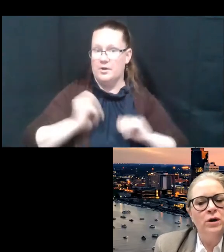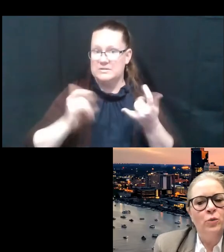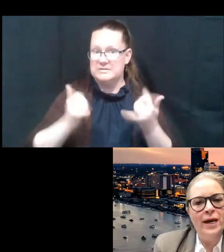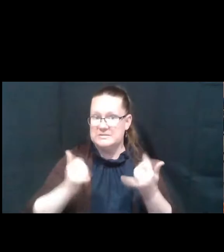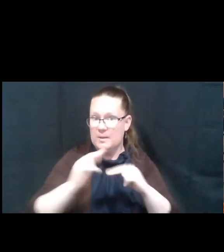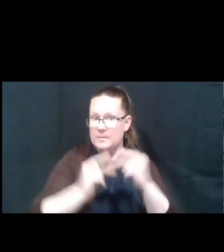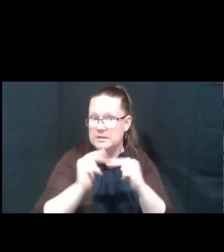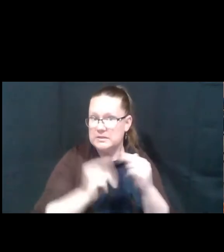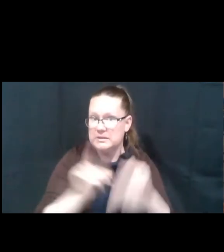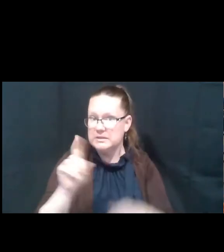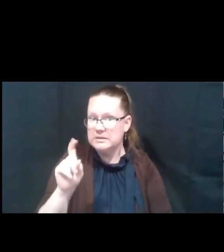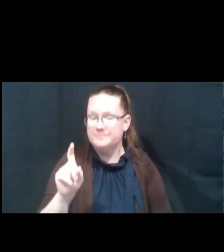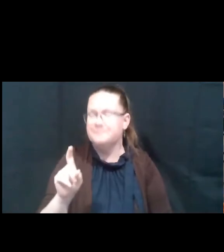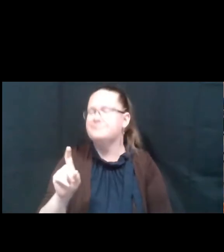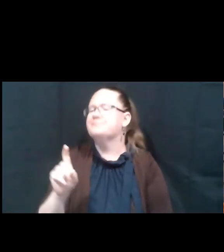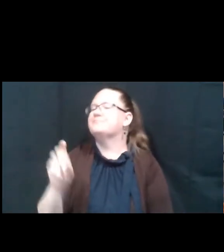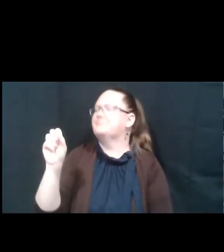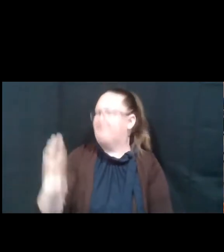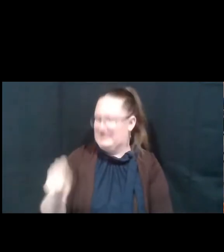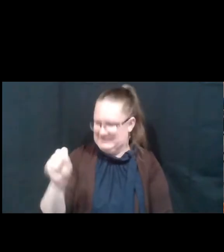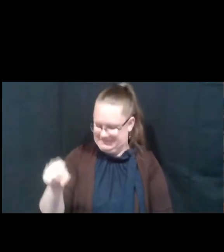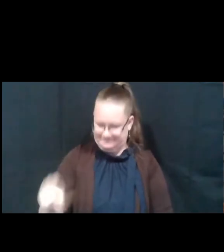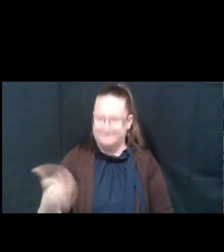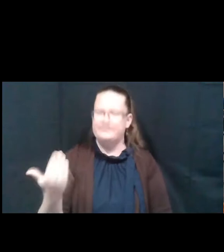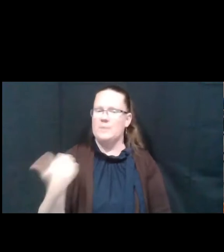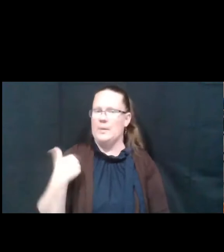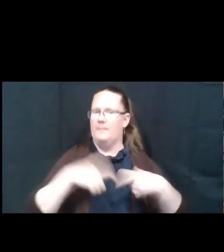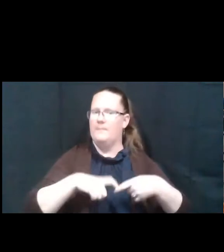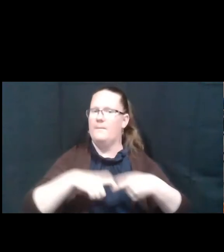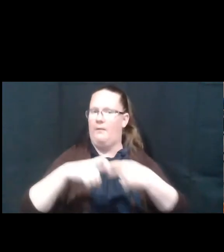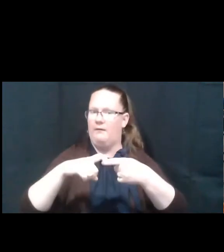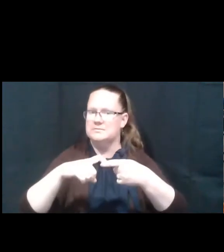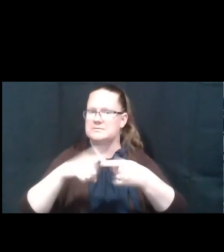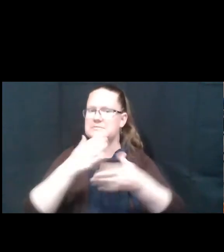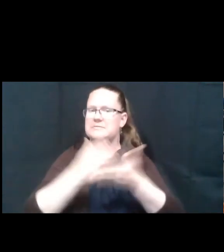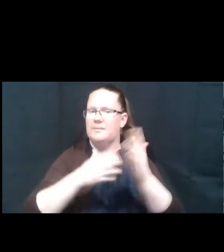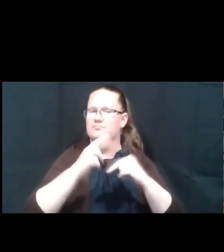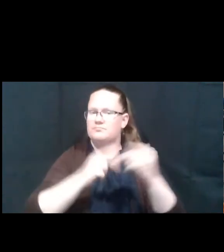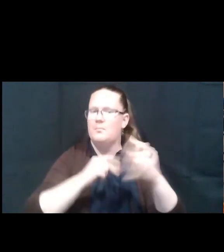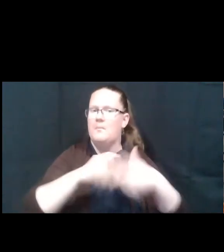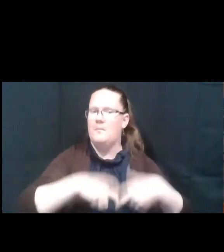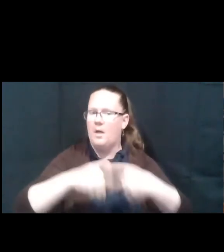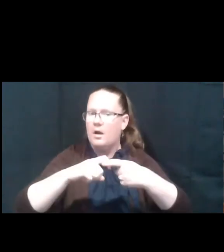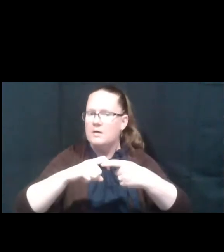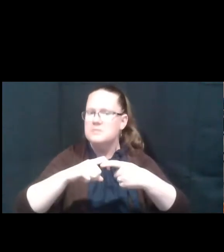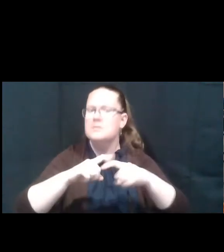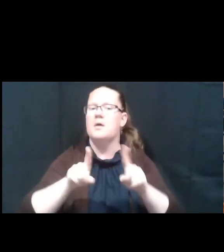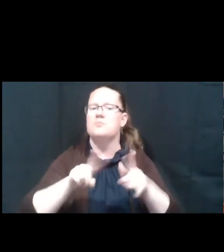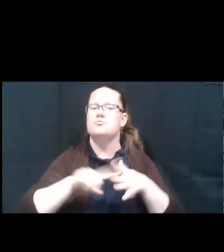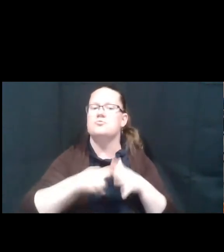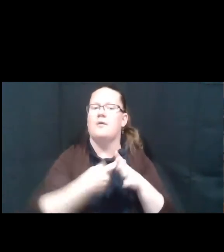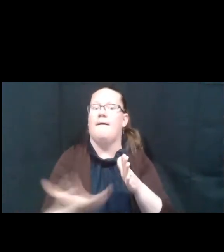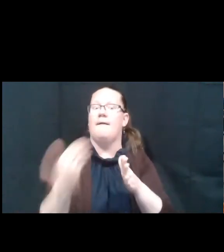so we had a pause with some of the things that have taken place with some of the construction, but everything is starting back first of next